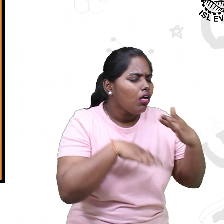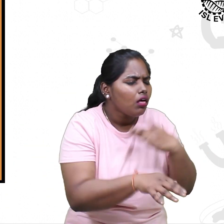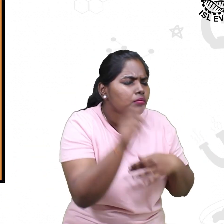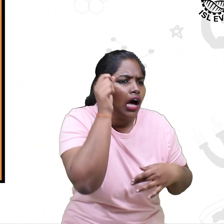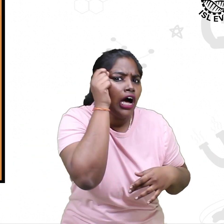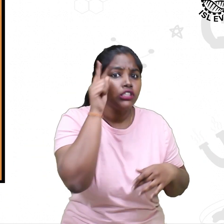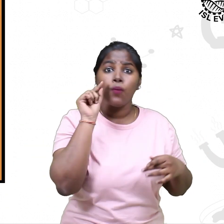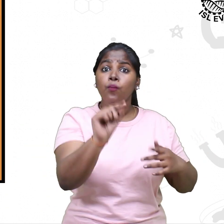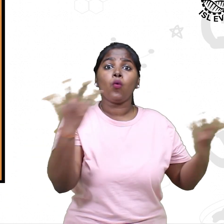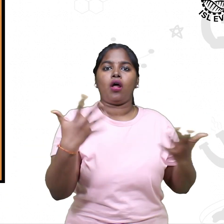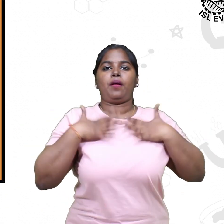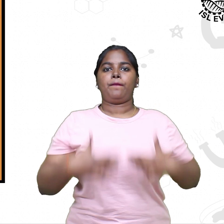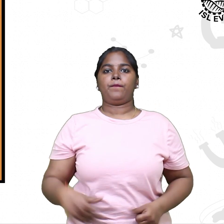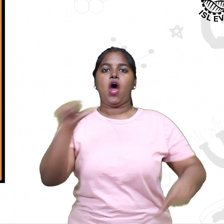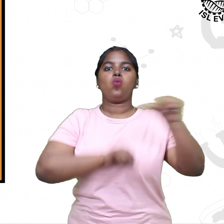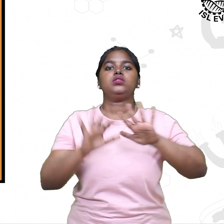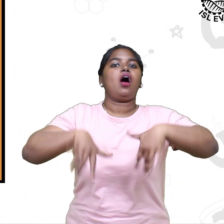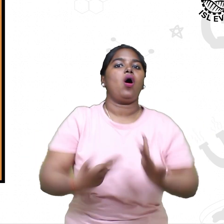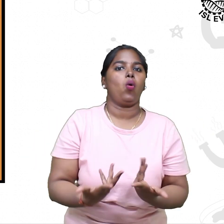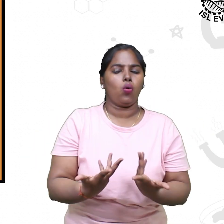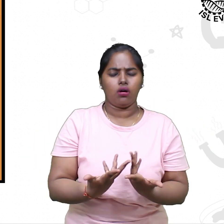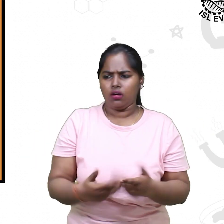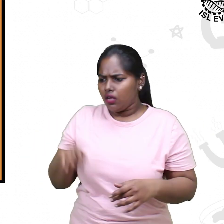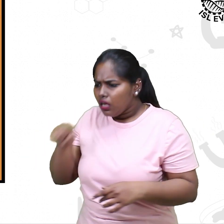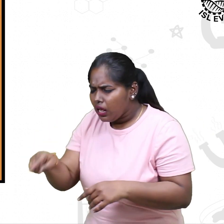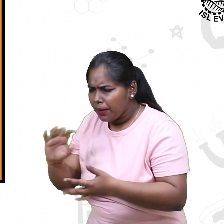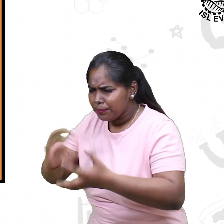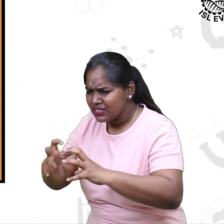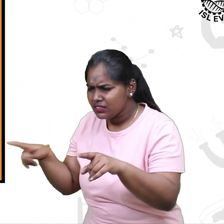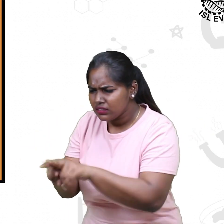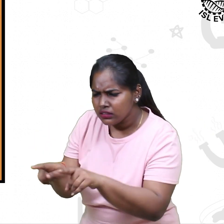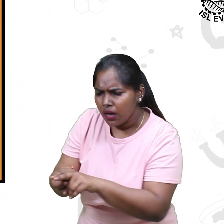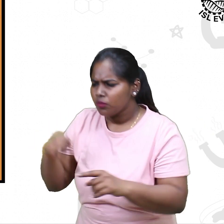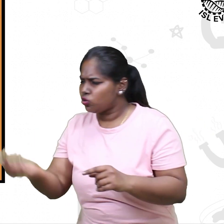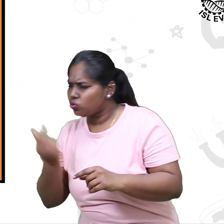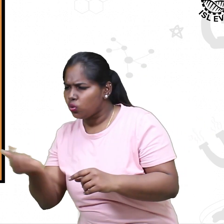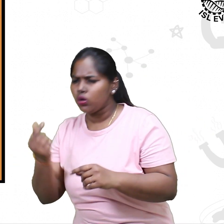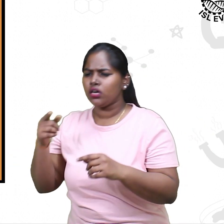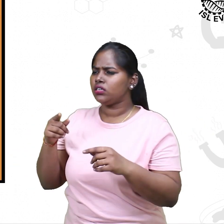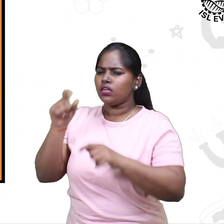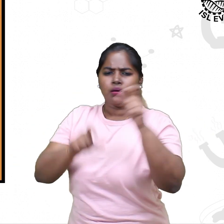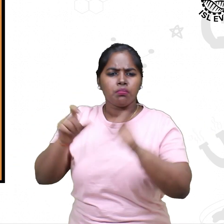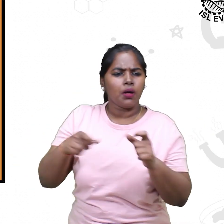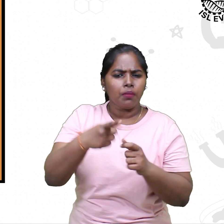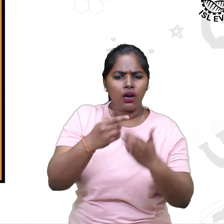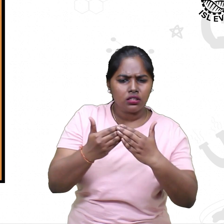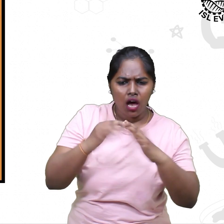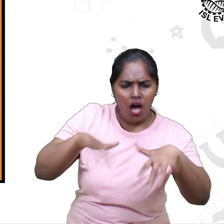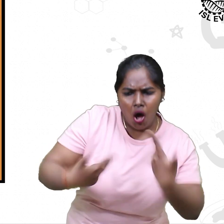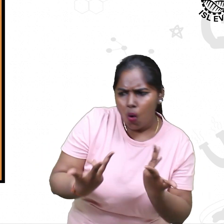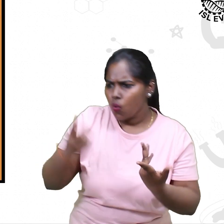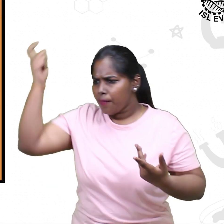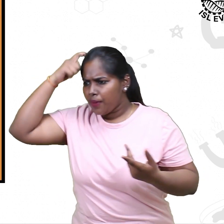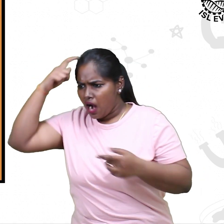understand the biology behind it. And is this mission like the ones that we see on the TV where people show how brain is studied, where they